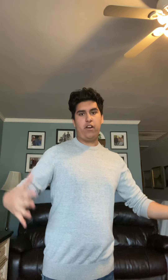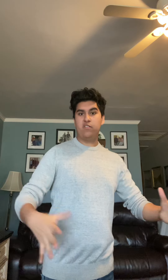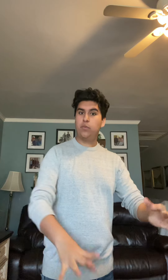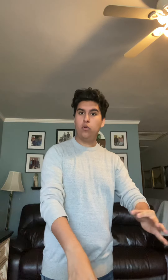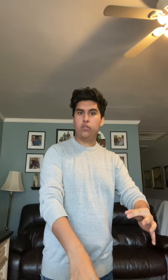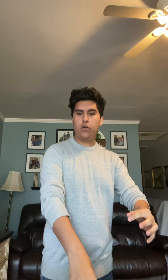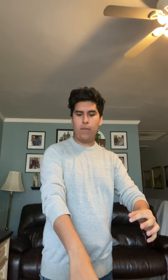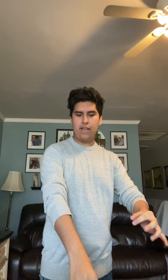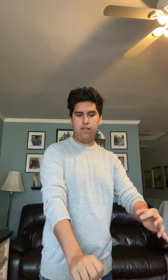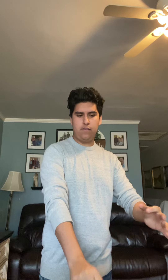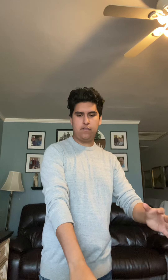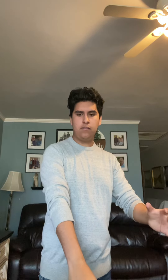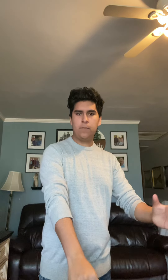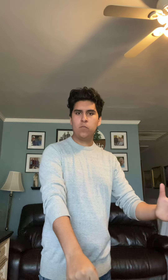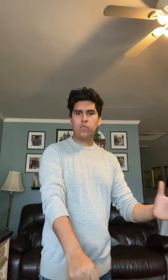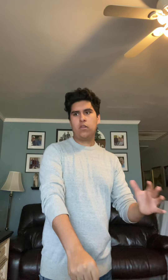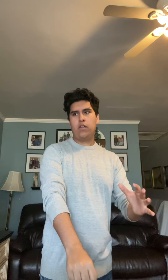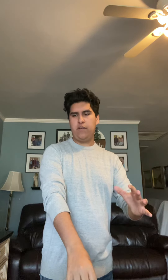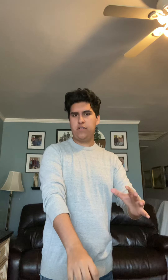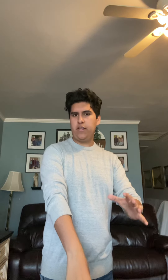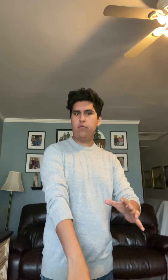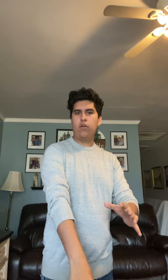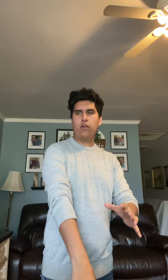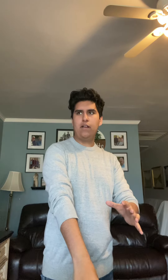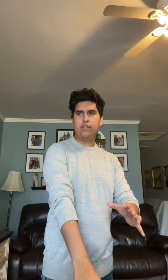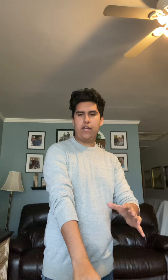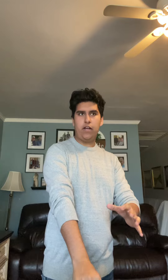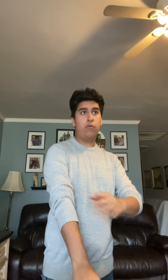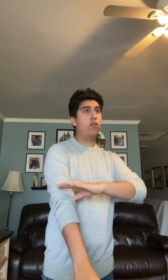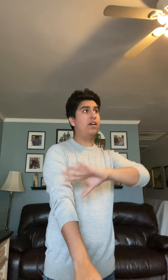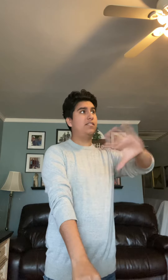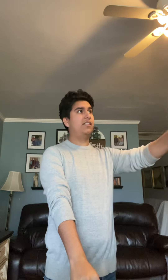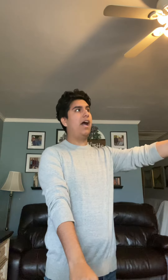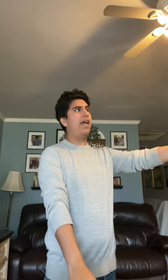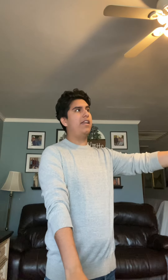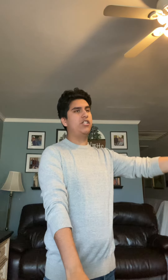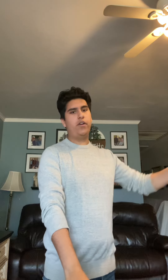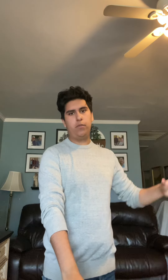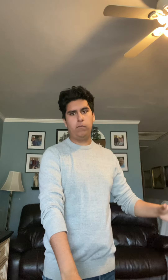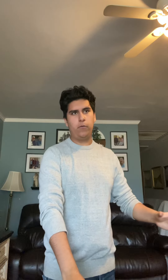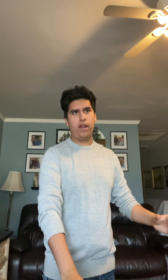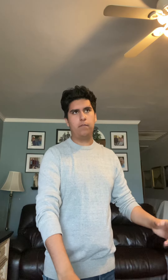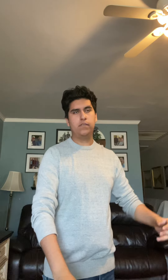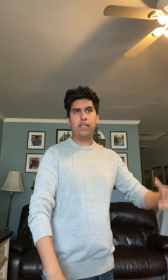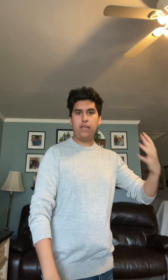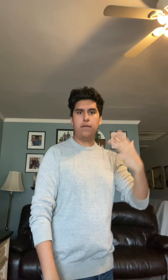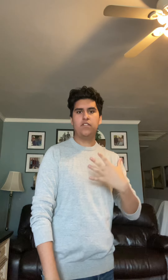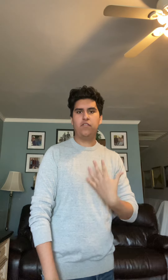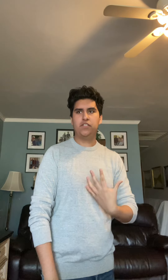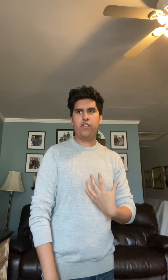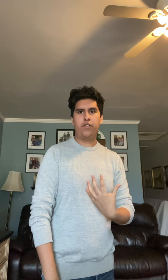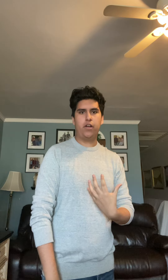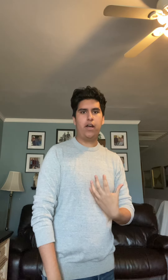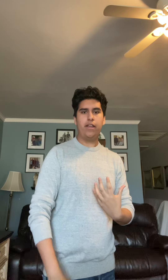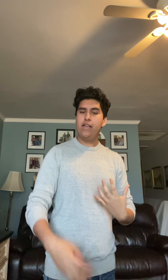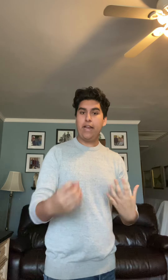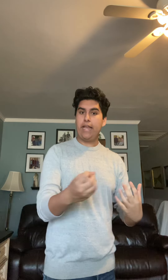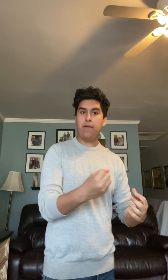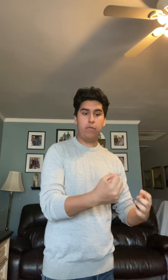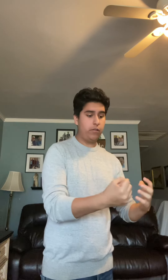He's pulled by he rode across the sky in a chariot pulled by rams. He himself was the thunder god, and he had Mjolnir,